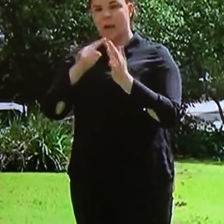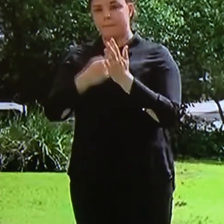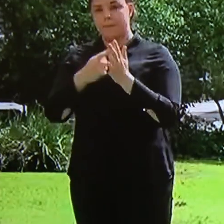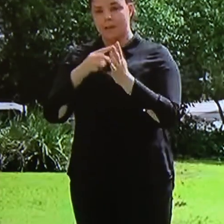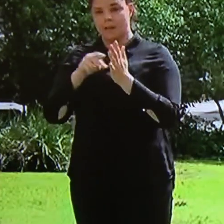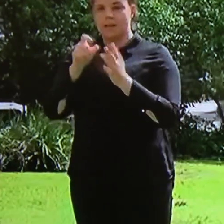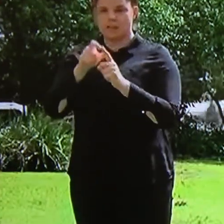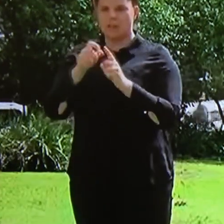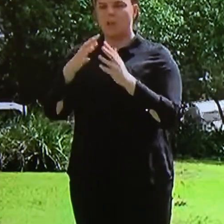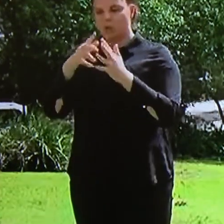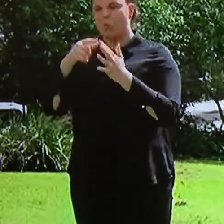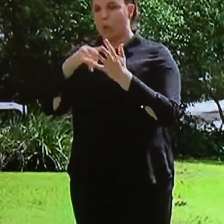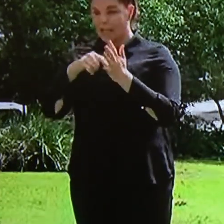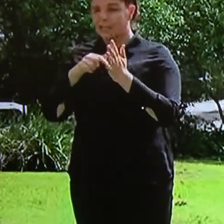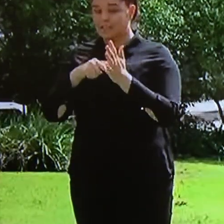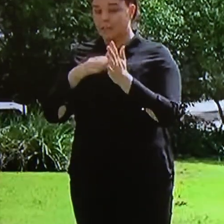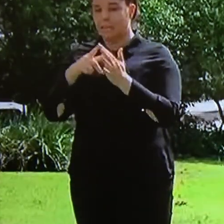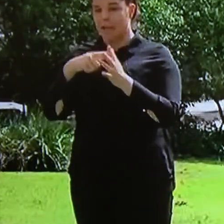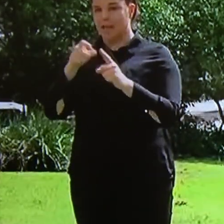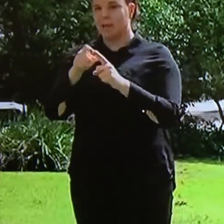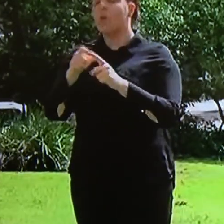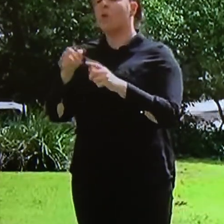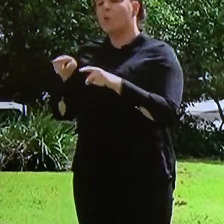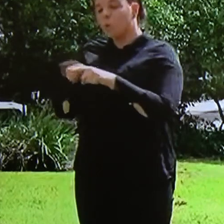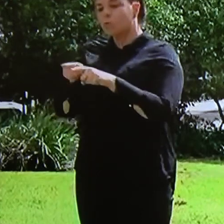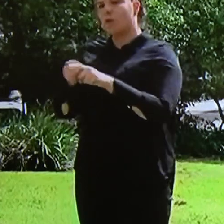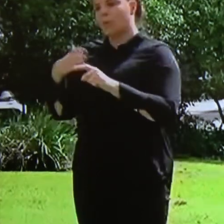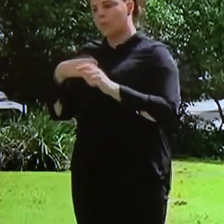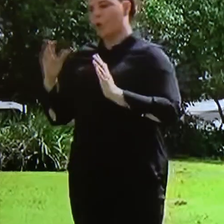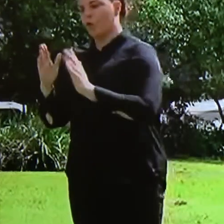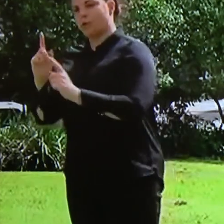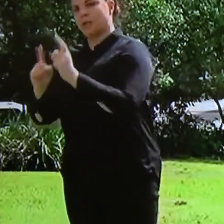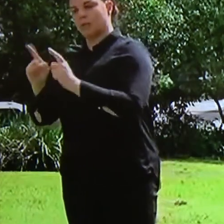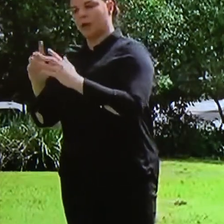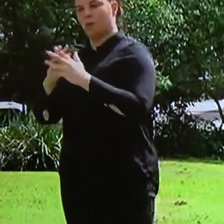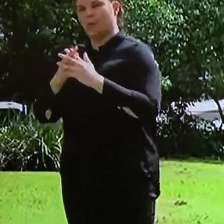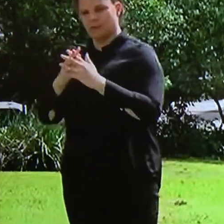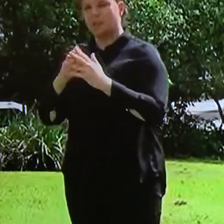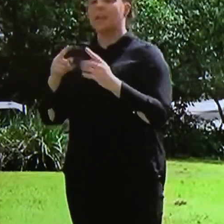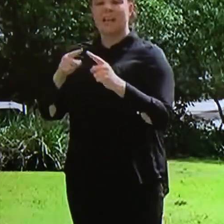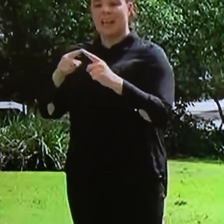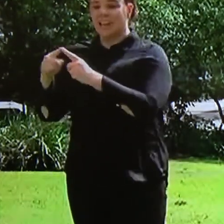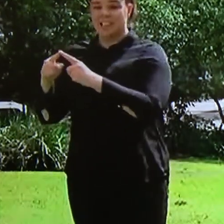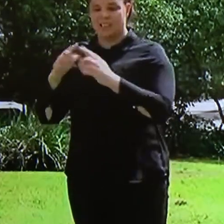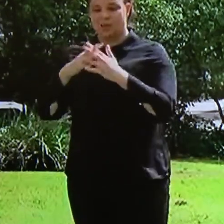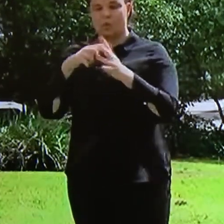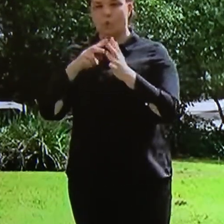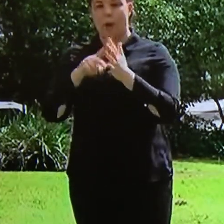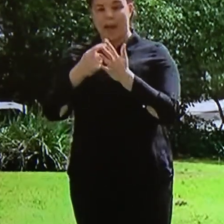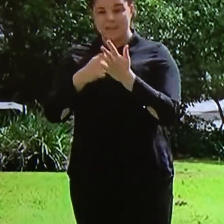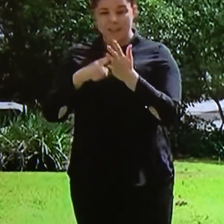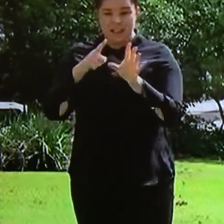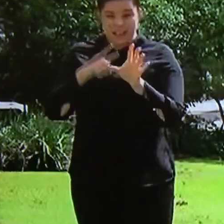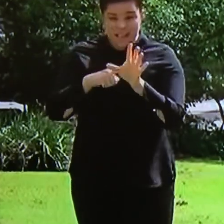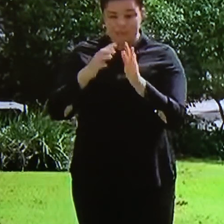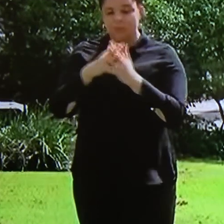areas. Also people in the inner west of Sydney, in eastern Sydney, in Waverley,